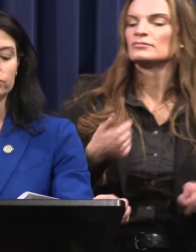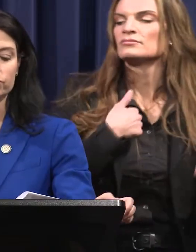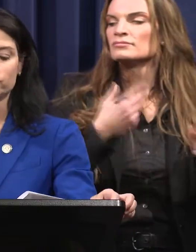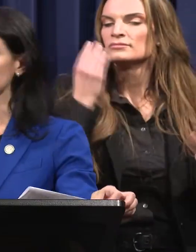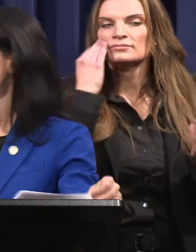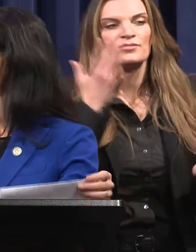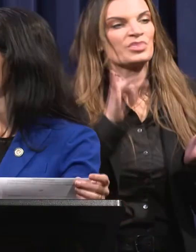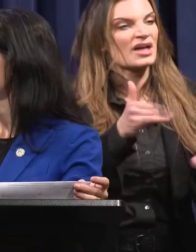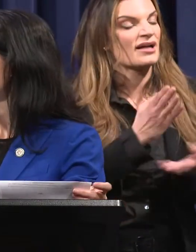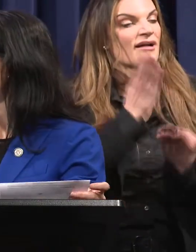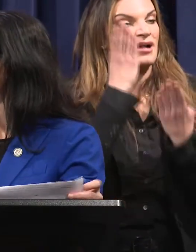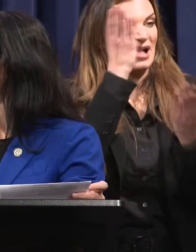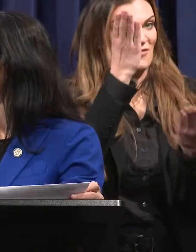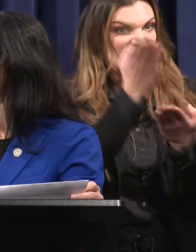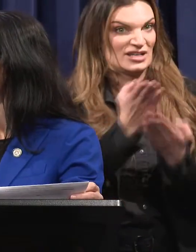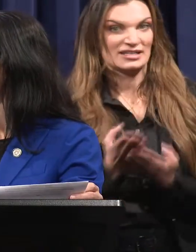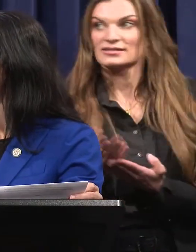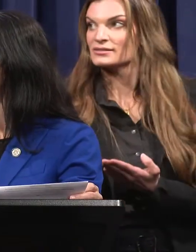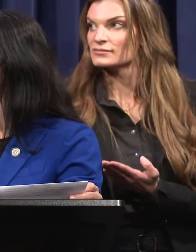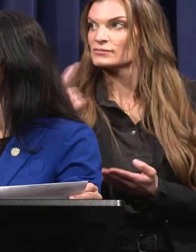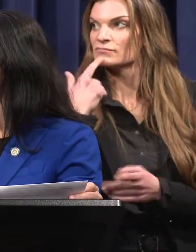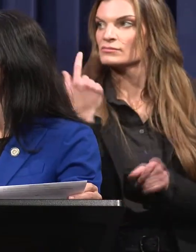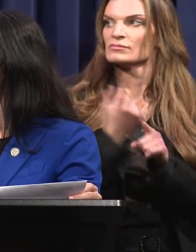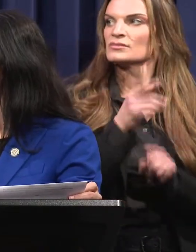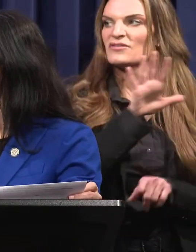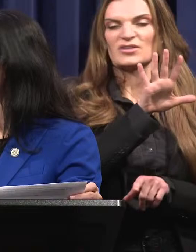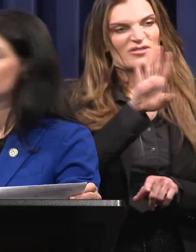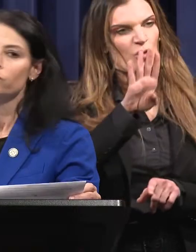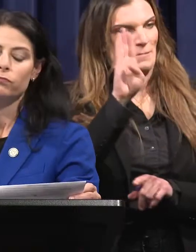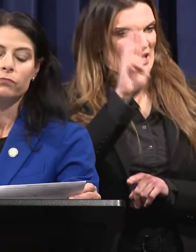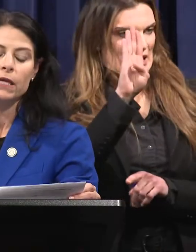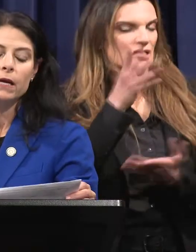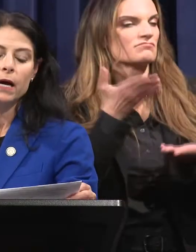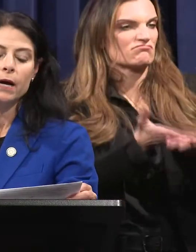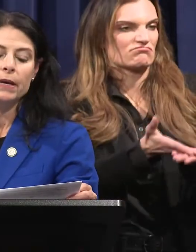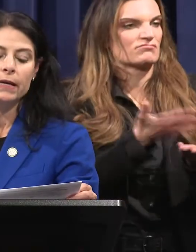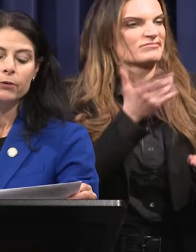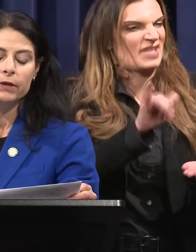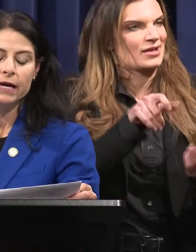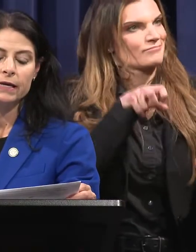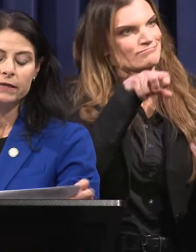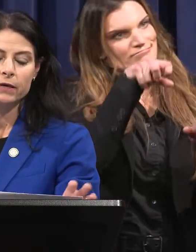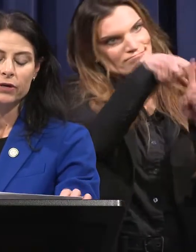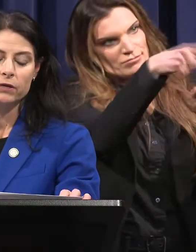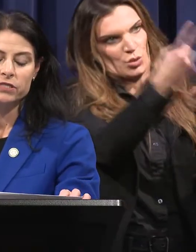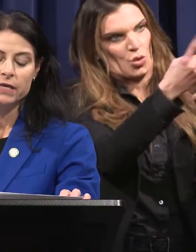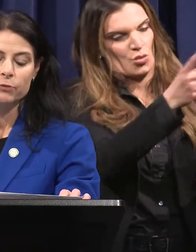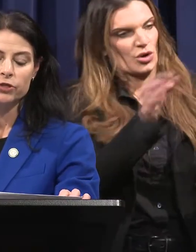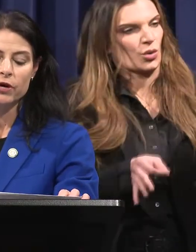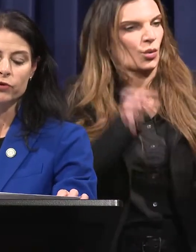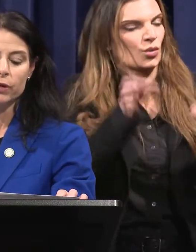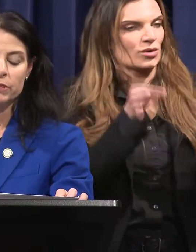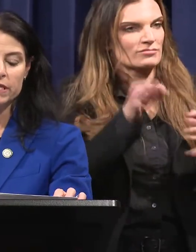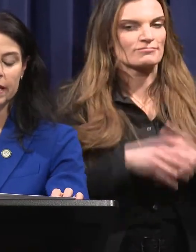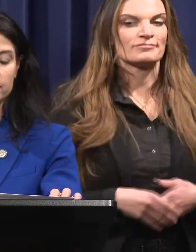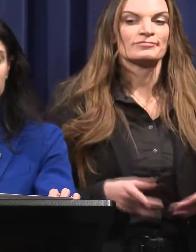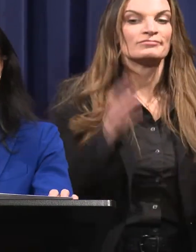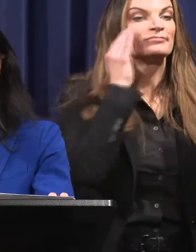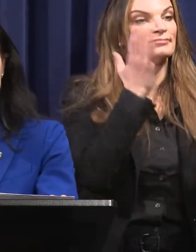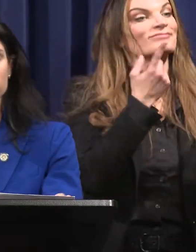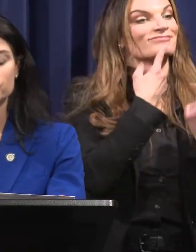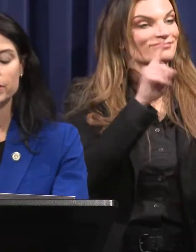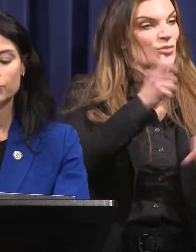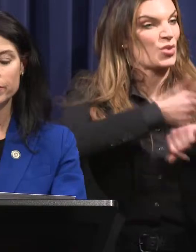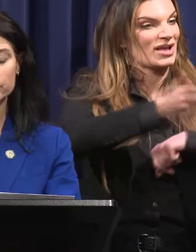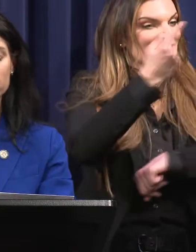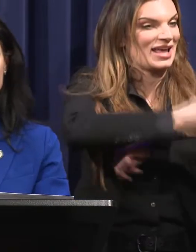the evidence supports venue being proper in the 54B district court. And I can now announce that we do have an arraignment date, and